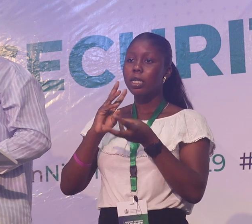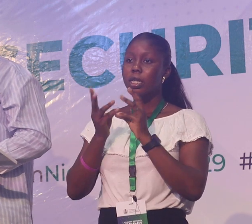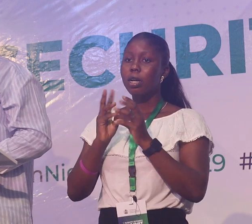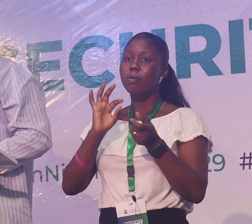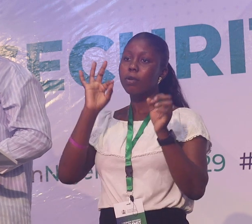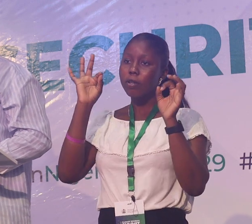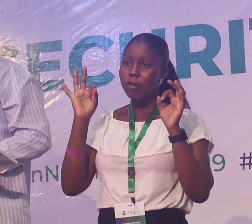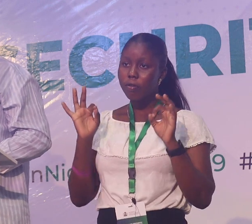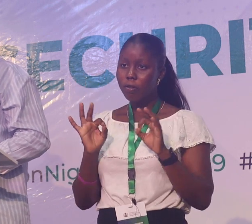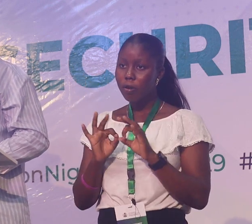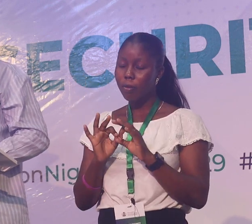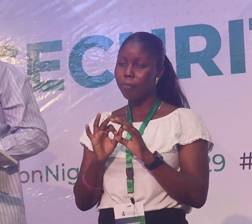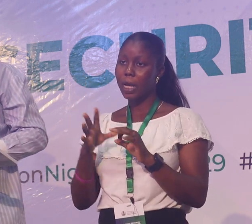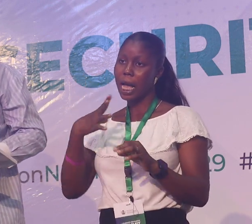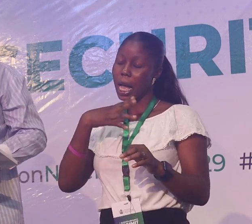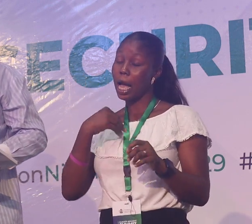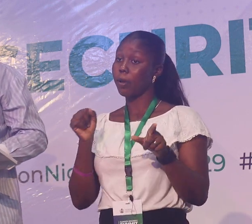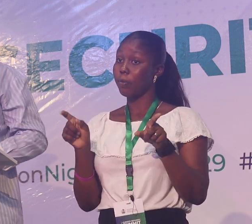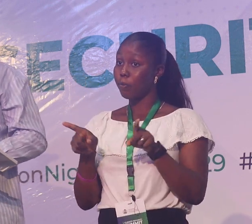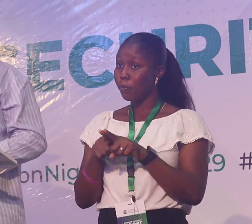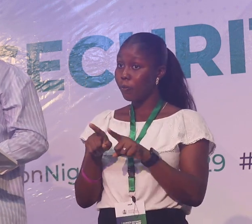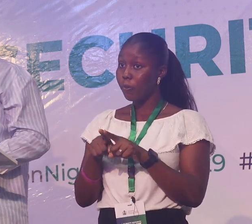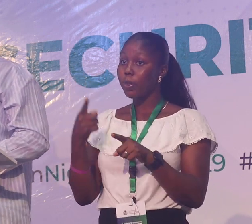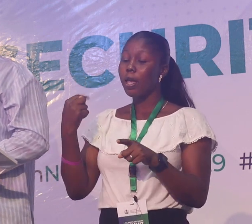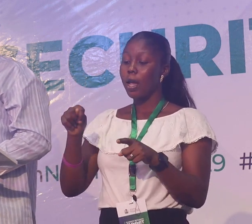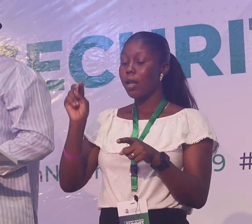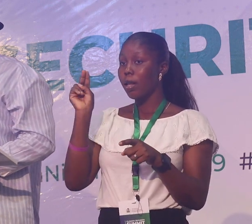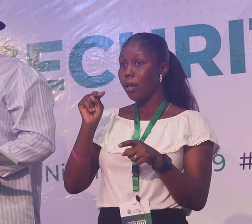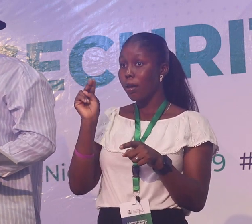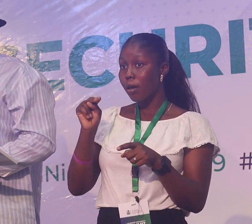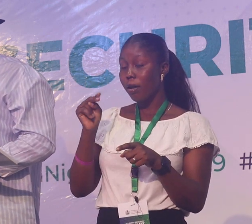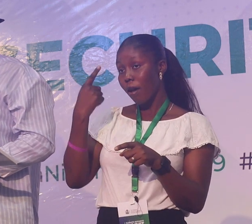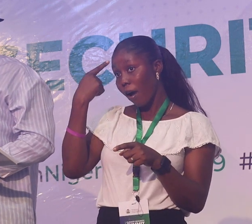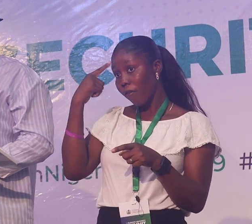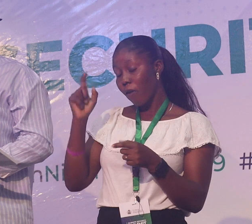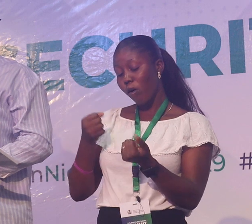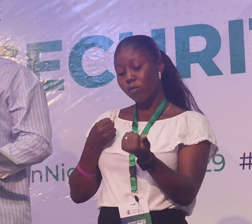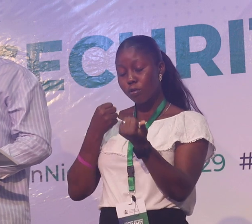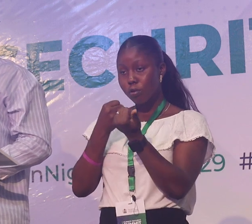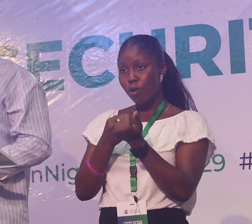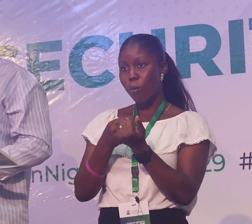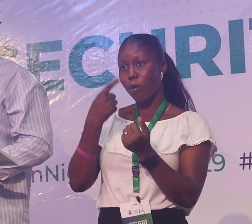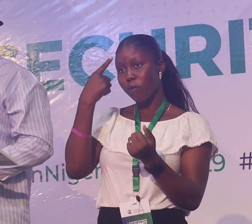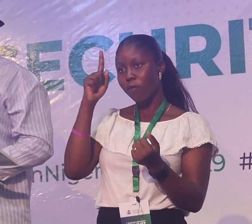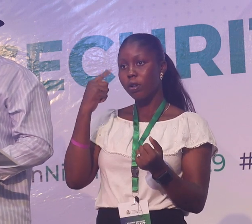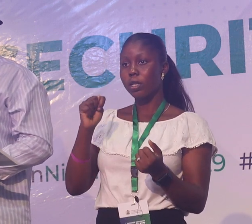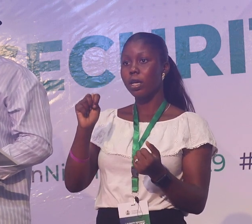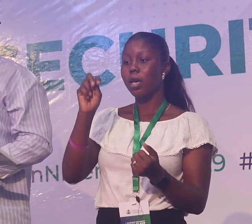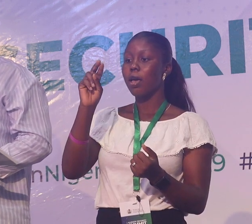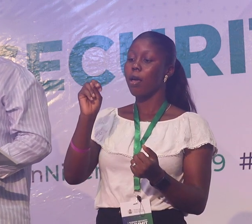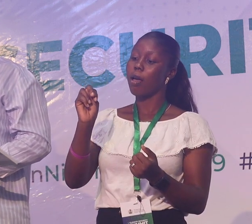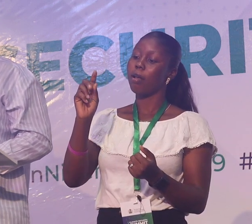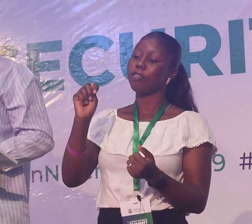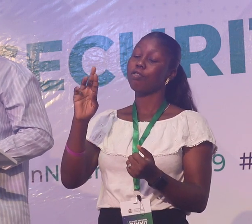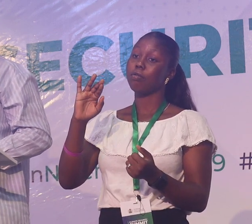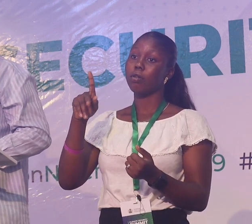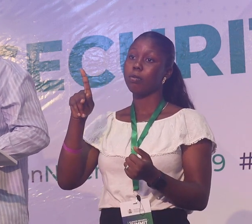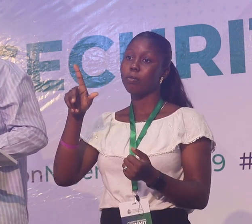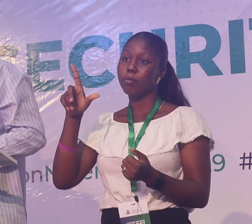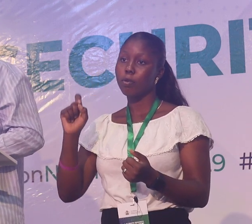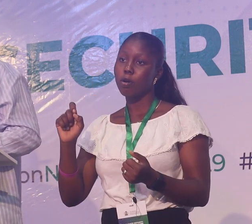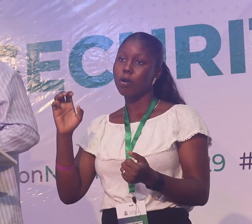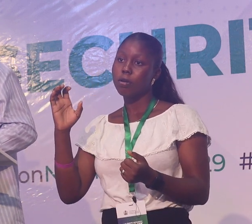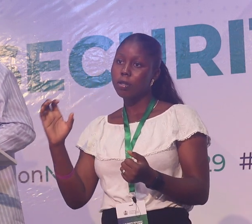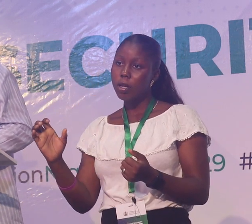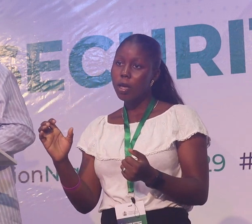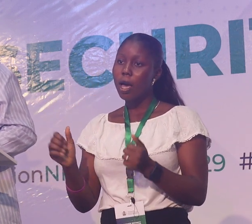fund, and then the need for support for the NCCC, while